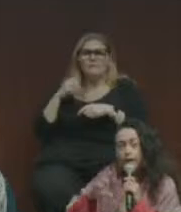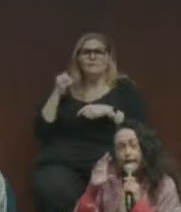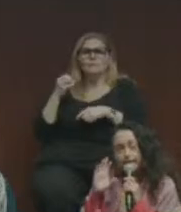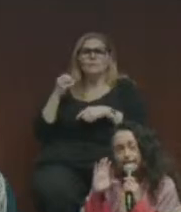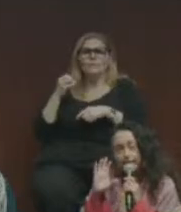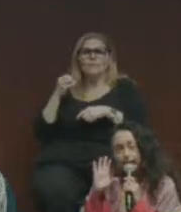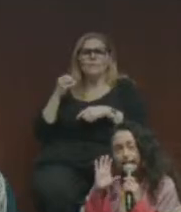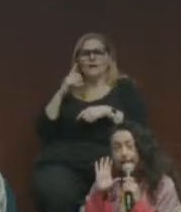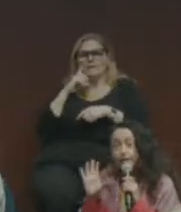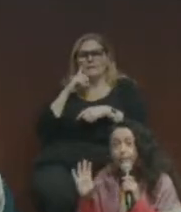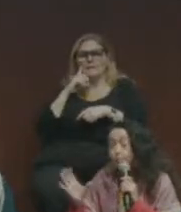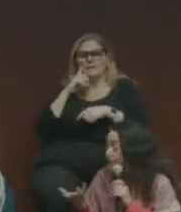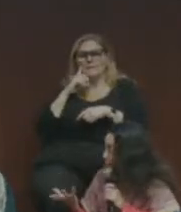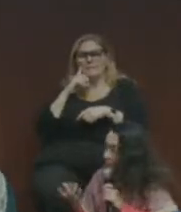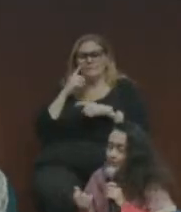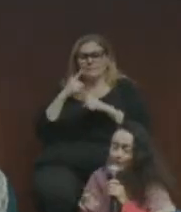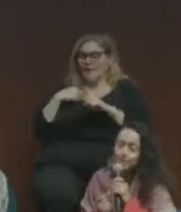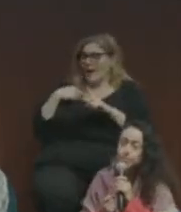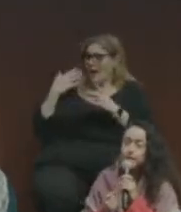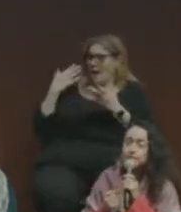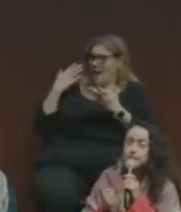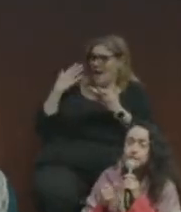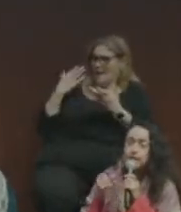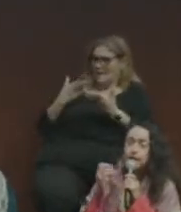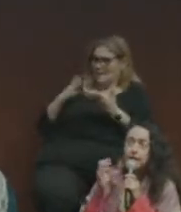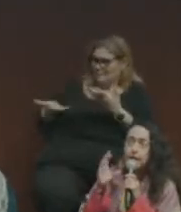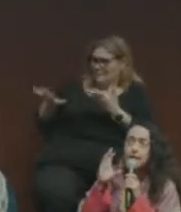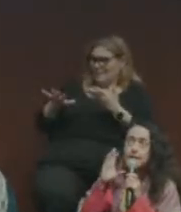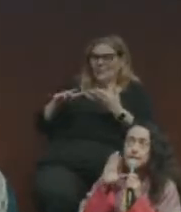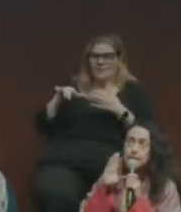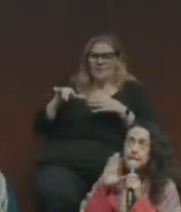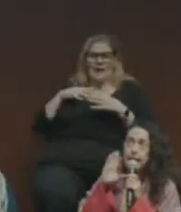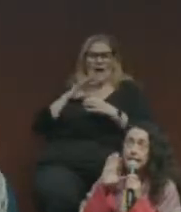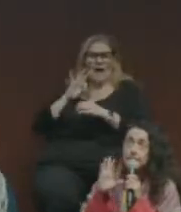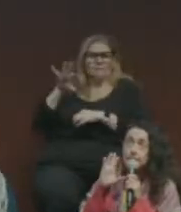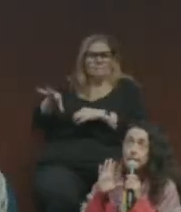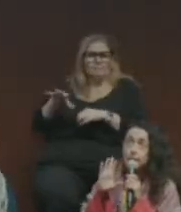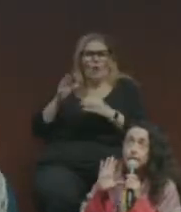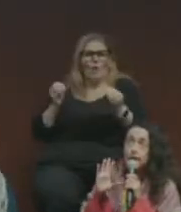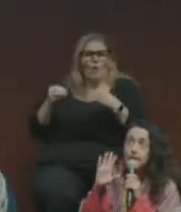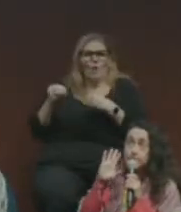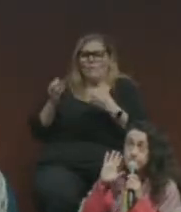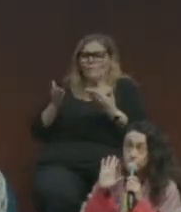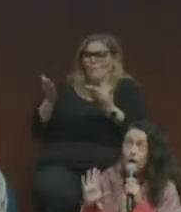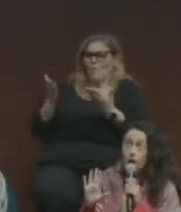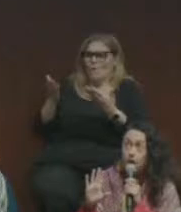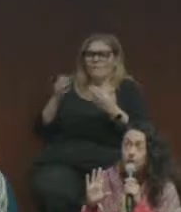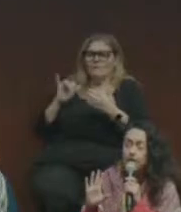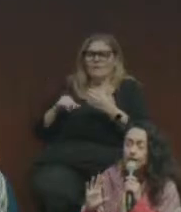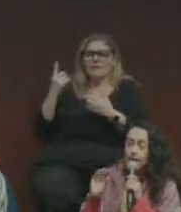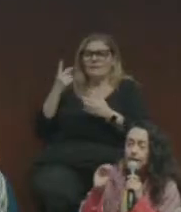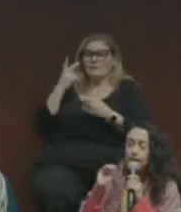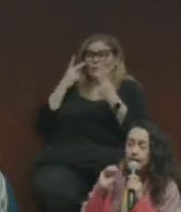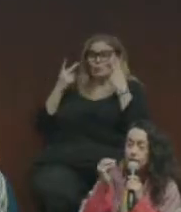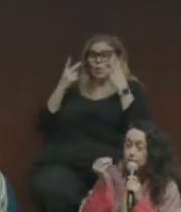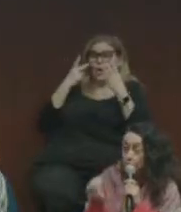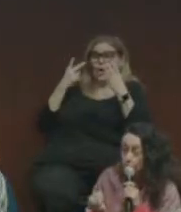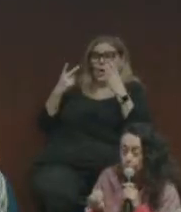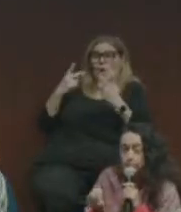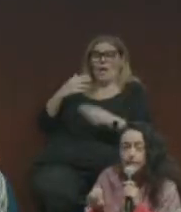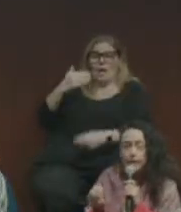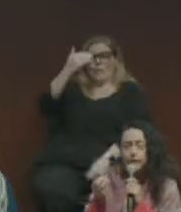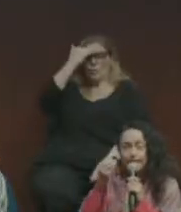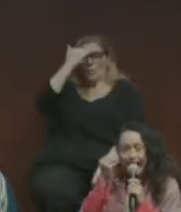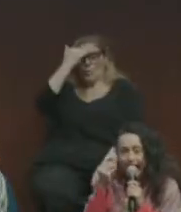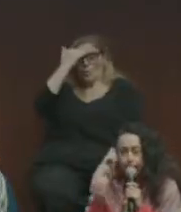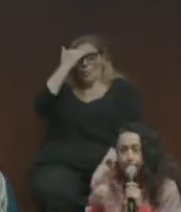so I think I come to this space as someone that saw and